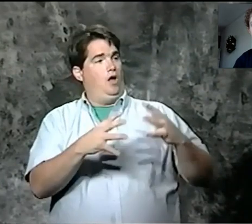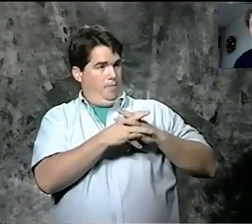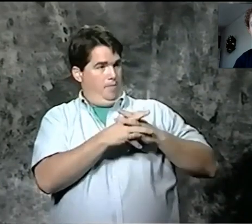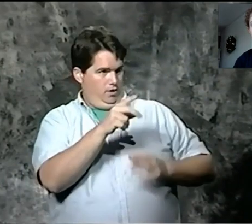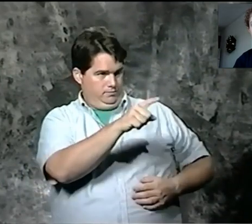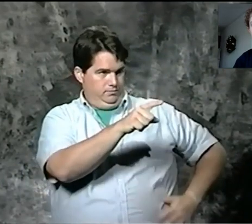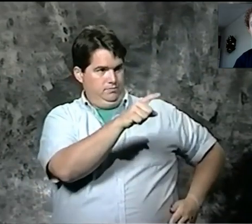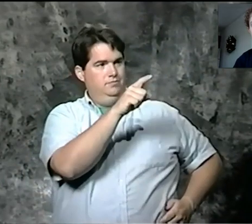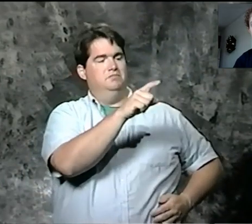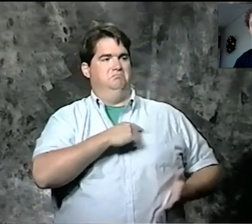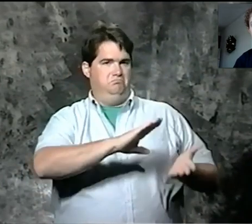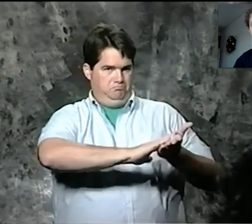He informed that them two